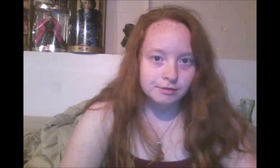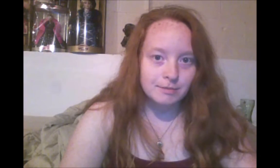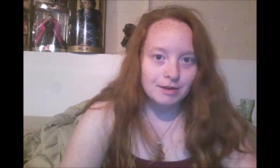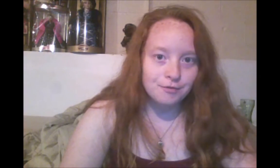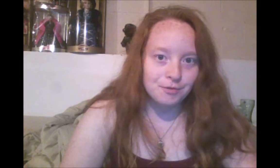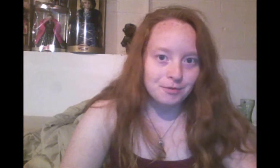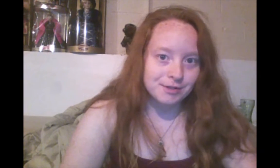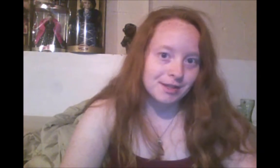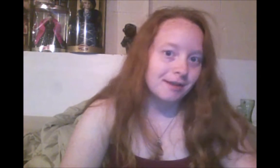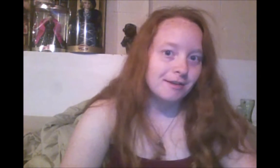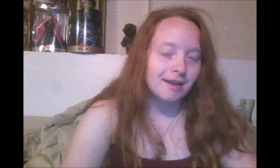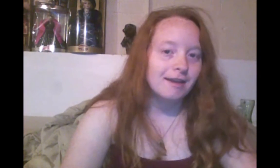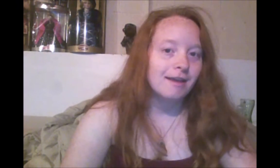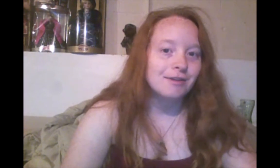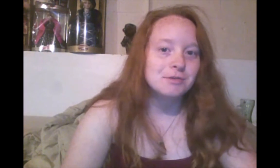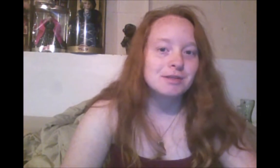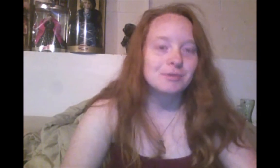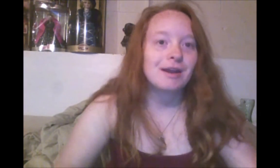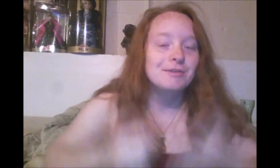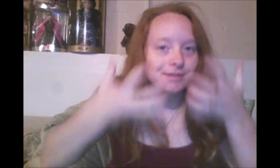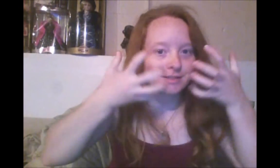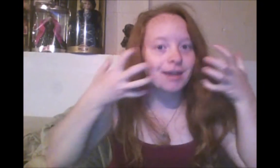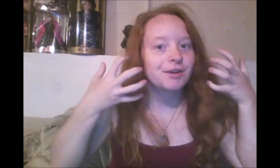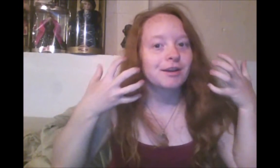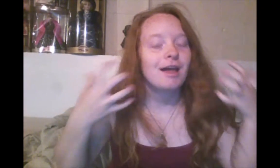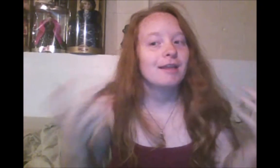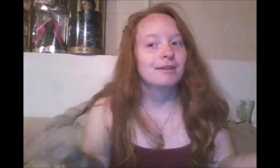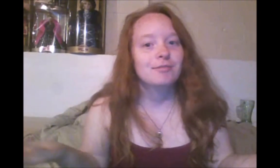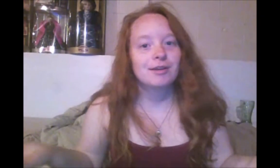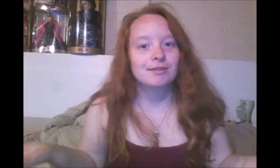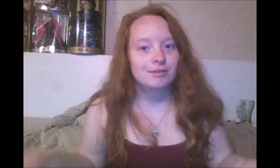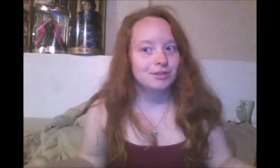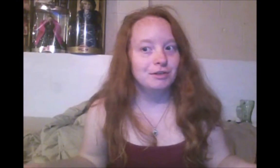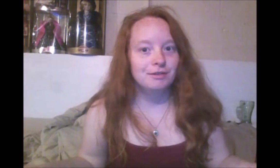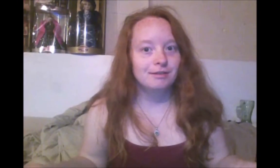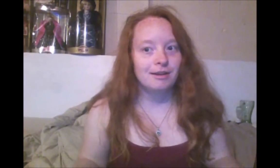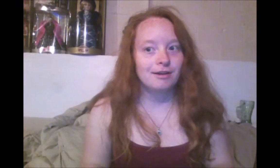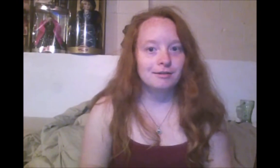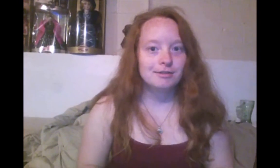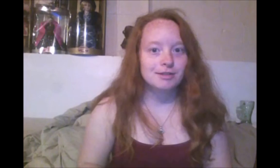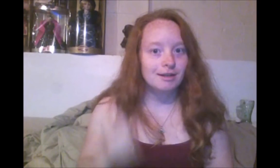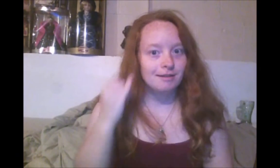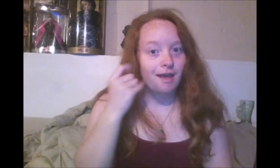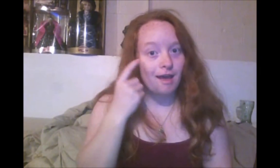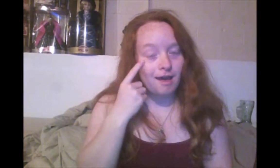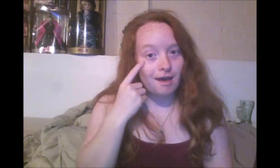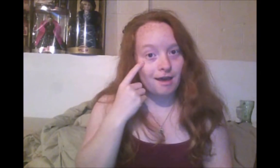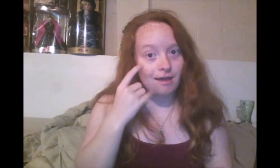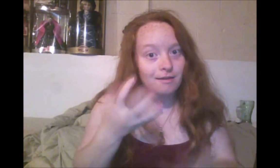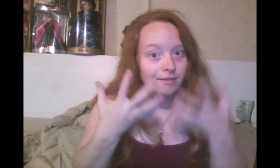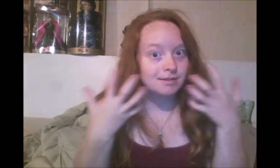mean, if you want to watch that, you can. I use tiger a lot in there because she uses tiger. She does. I am the